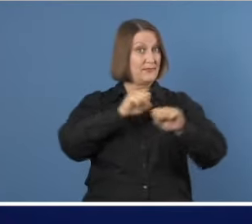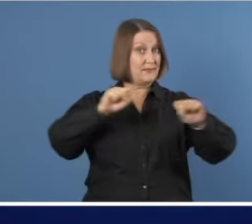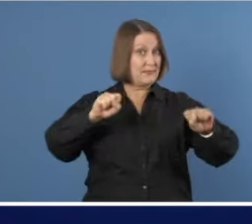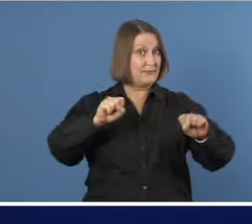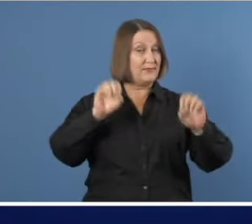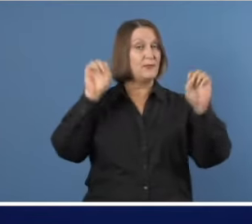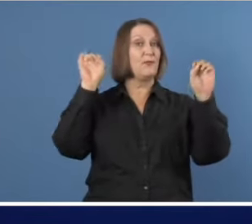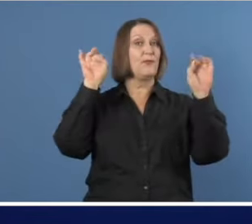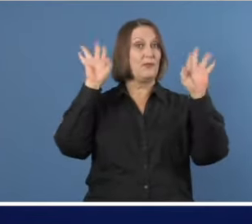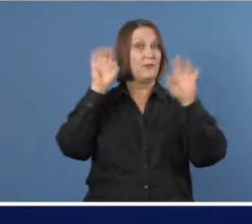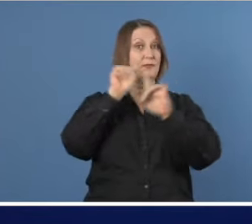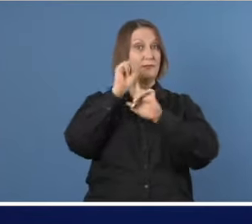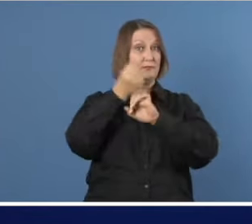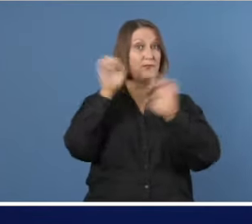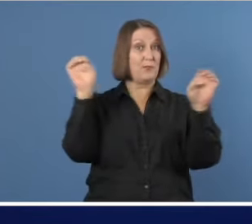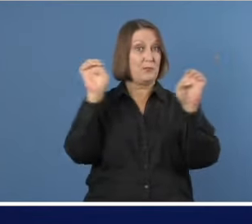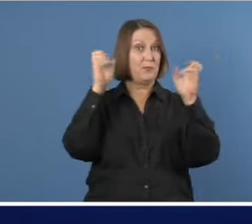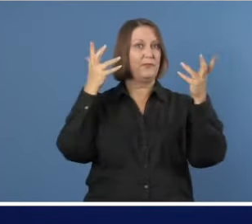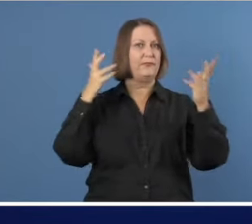disaster.